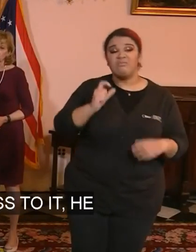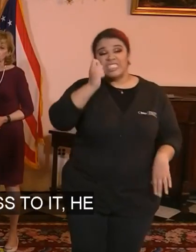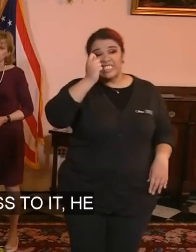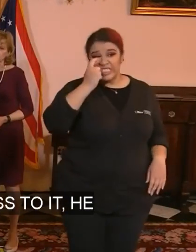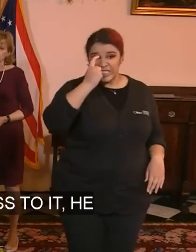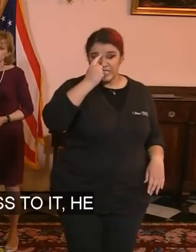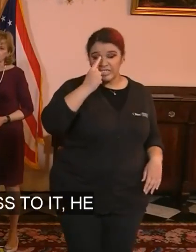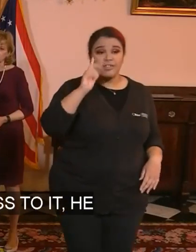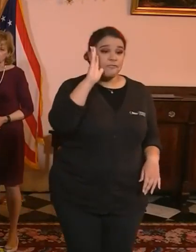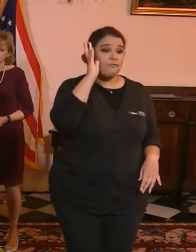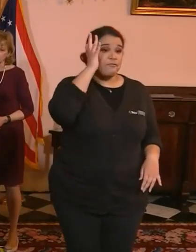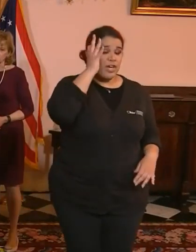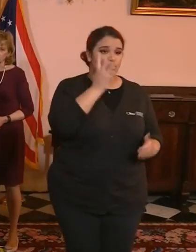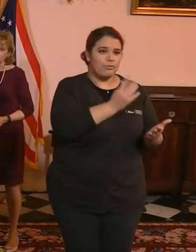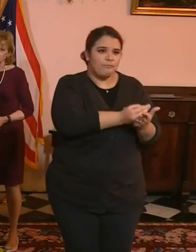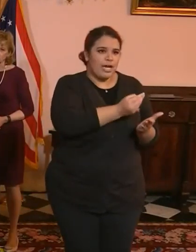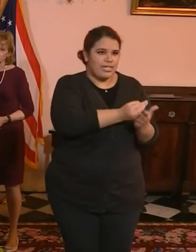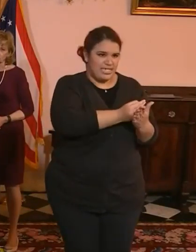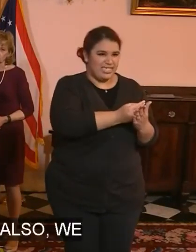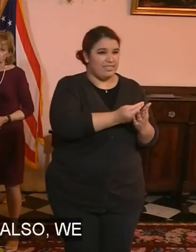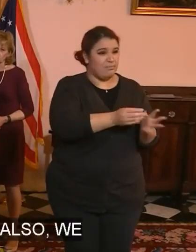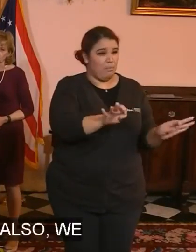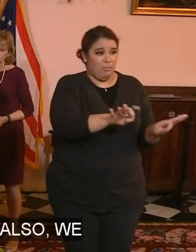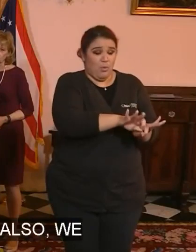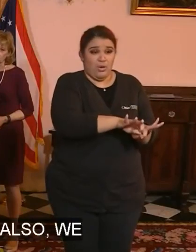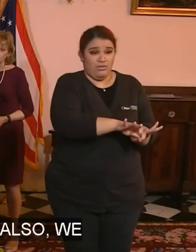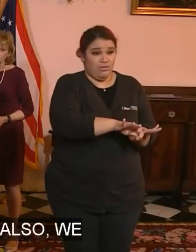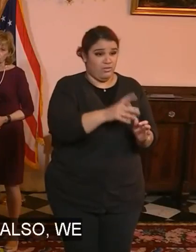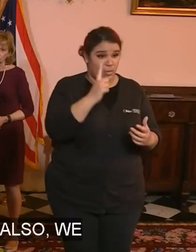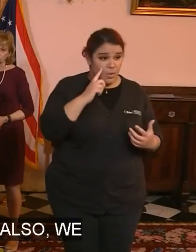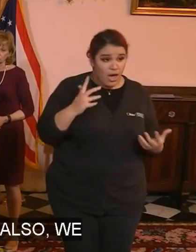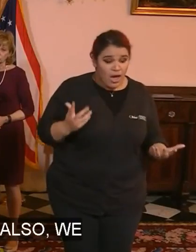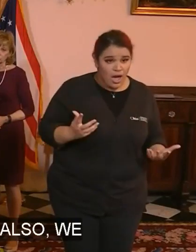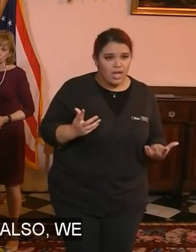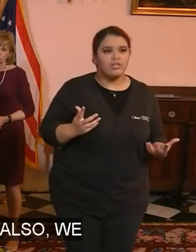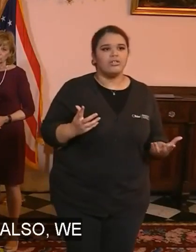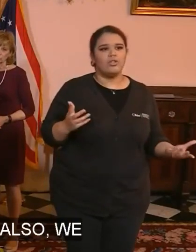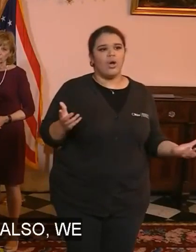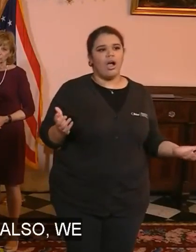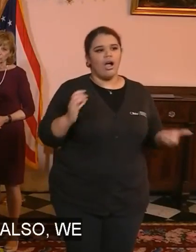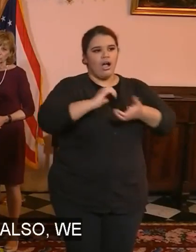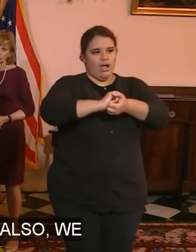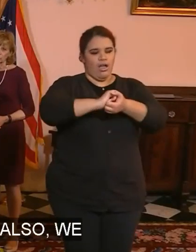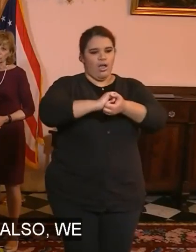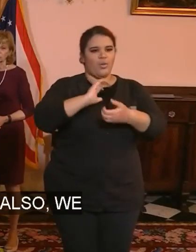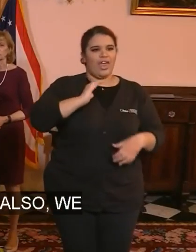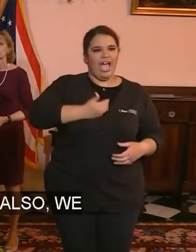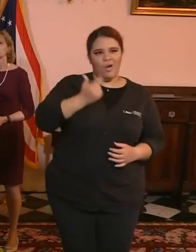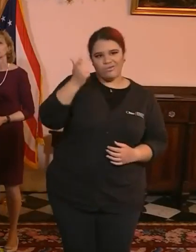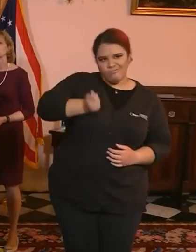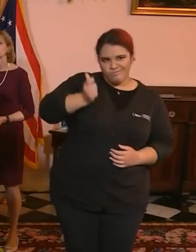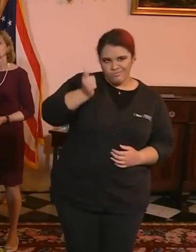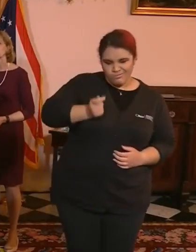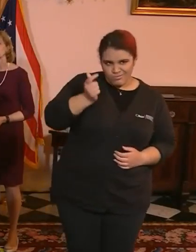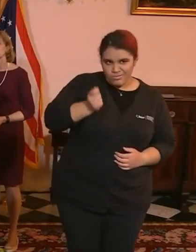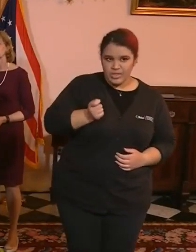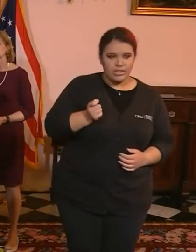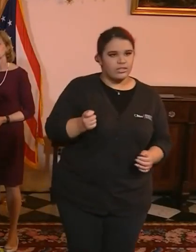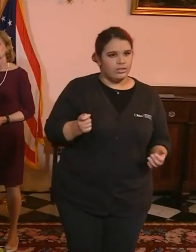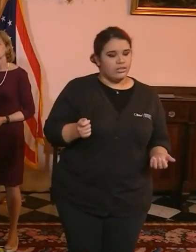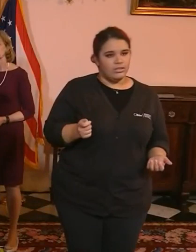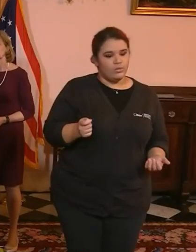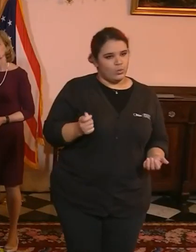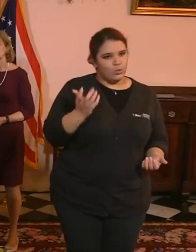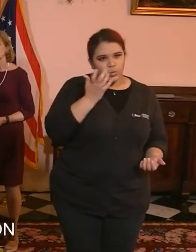funding to support our unemployment compensation package. It's just going to need it. If you